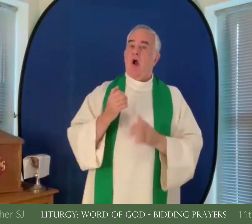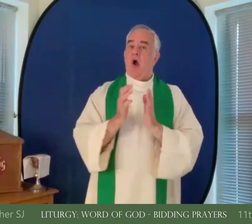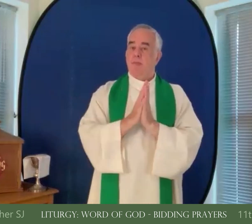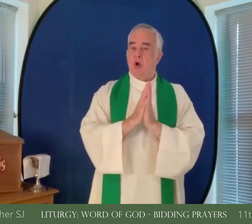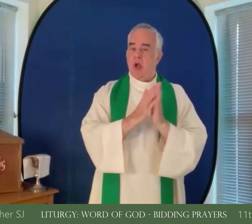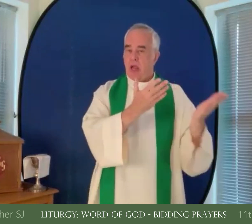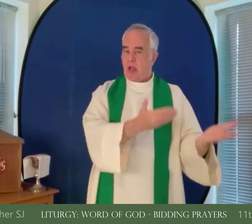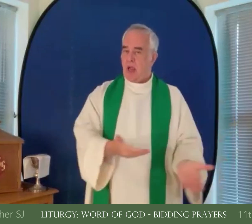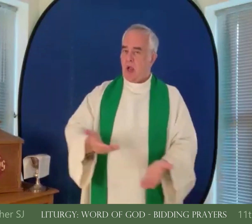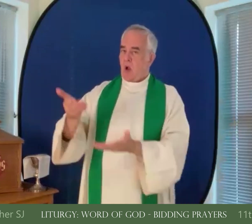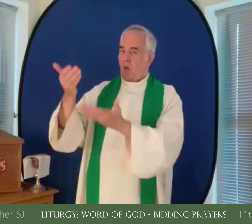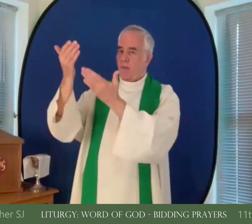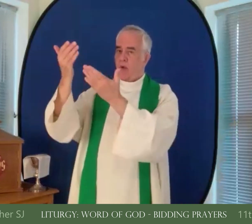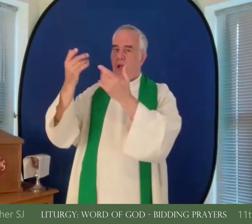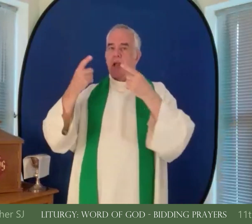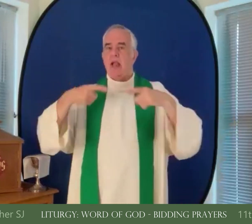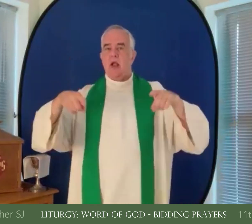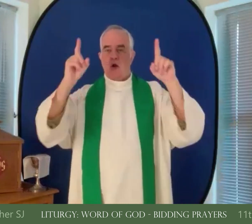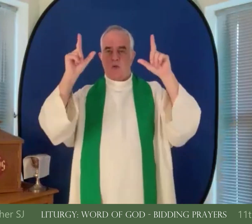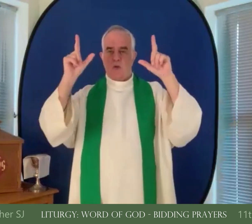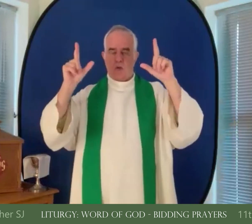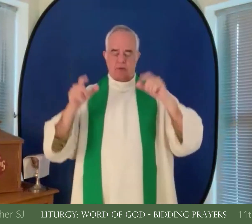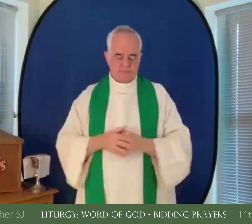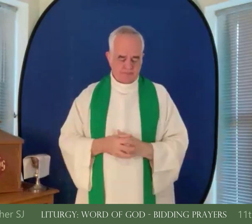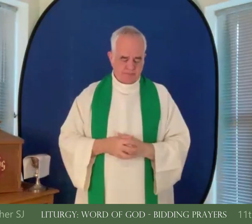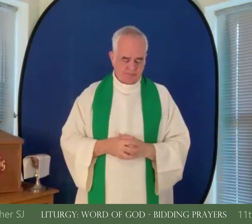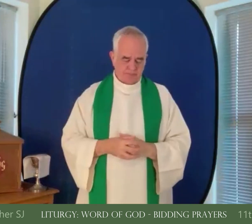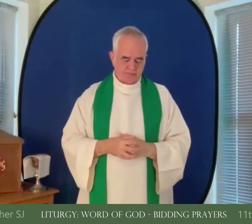I pray, we pray to the Lord.